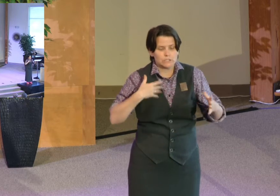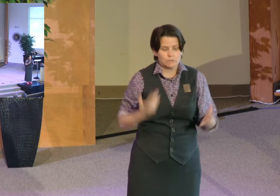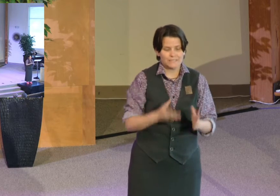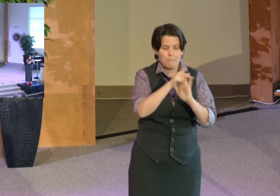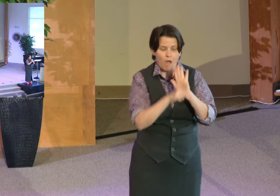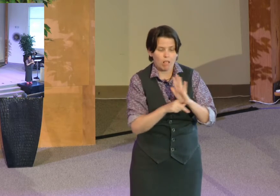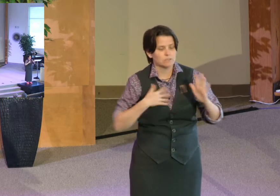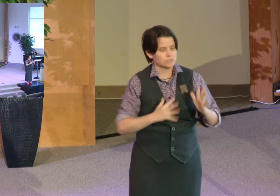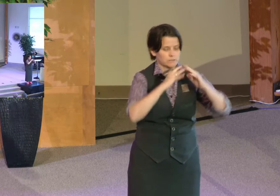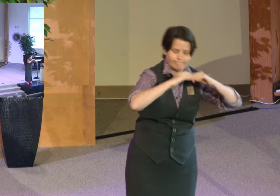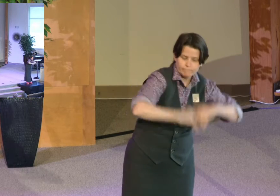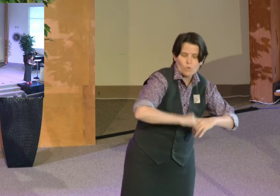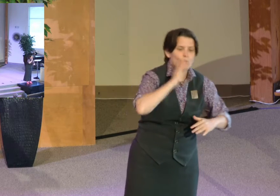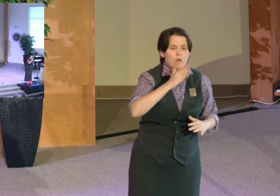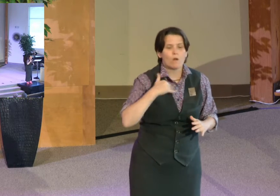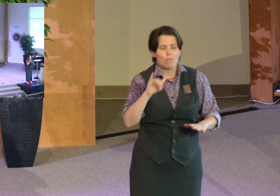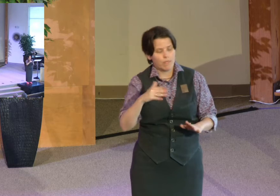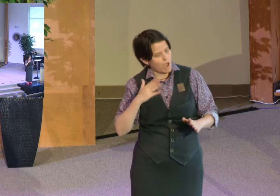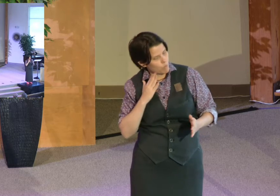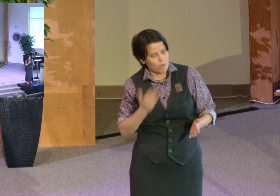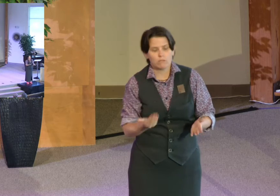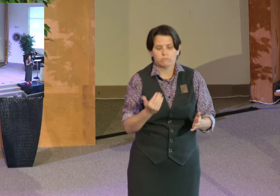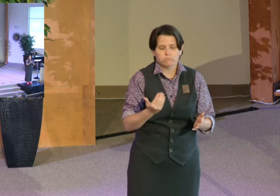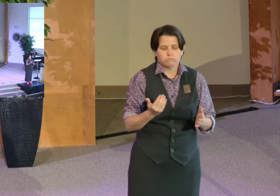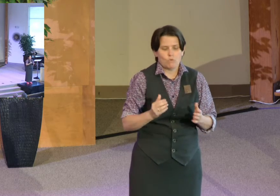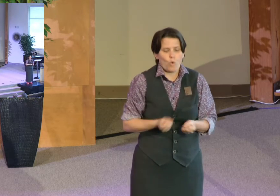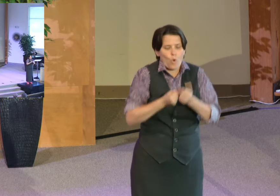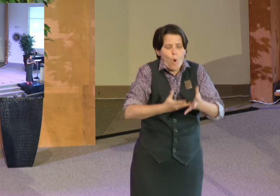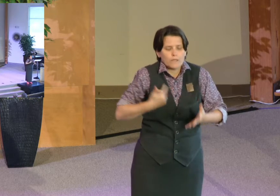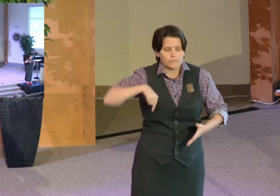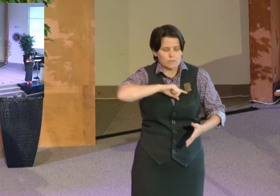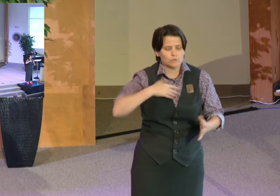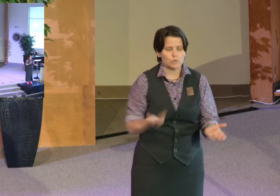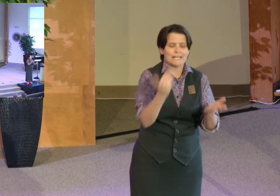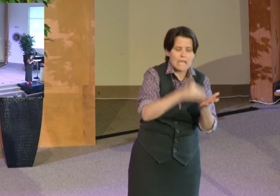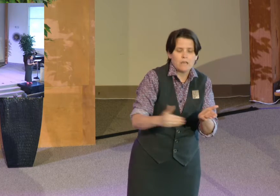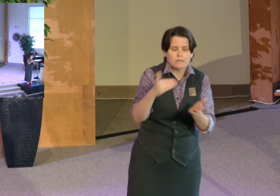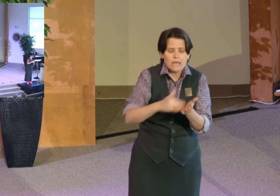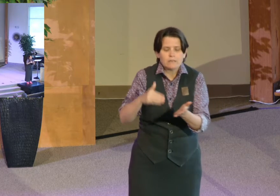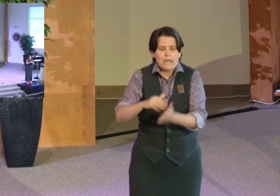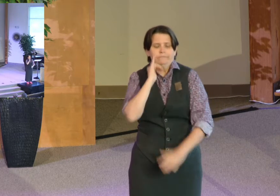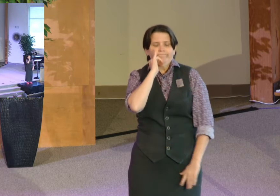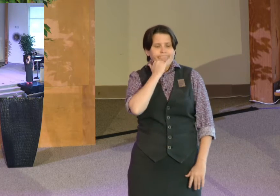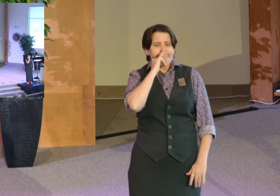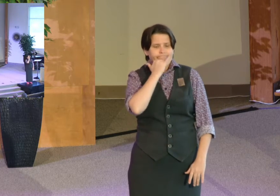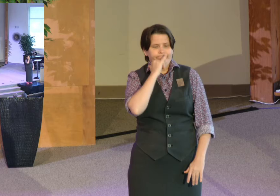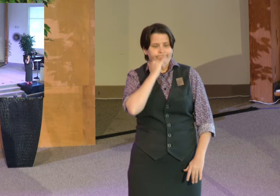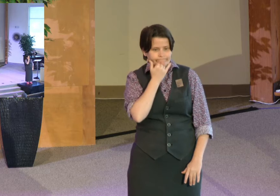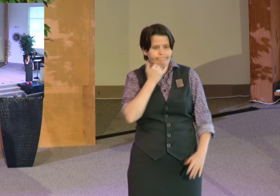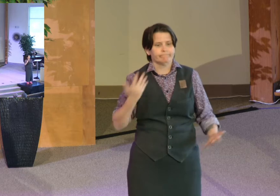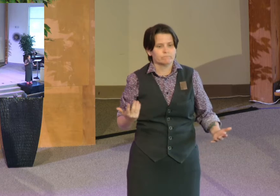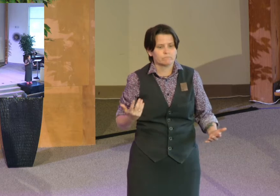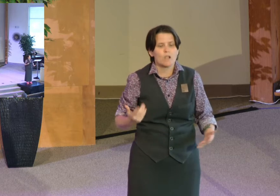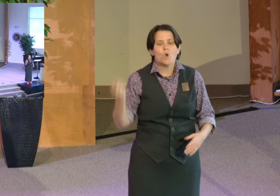that discriminates against or is inhospitable toward people on the basis of race, color, or ethnicity.